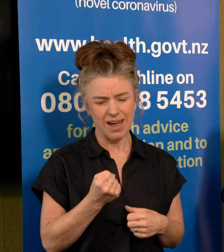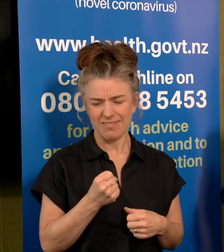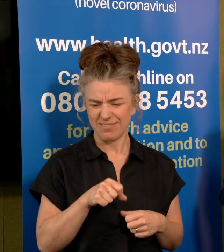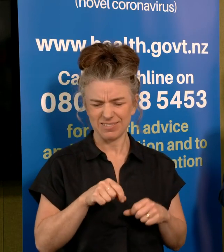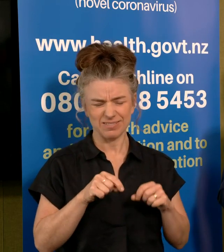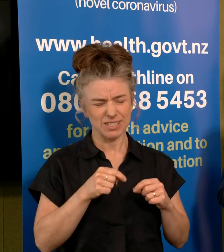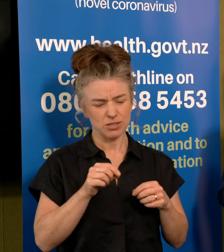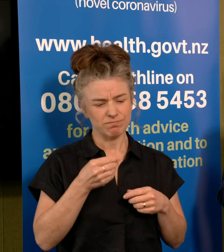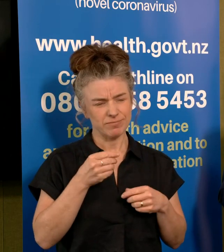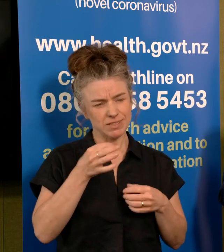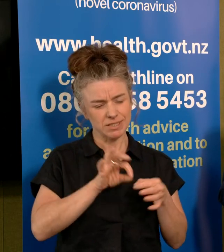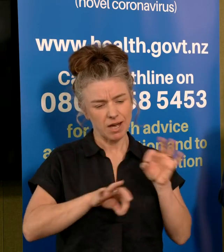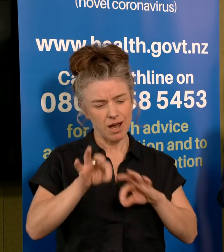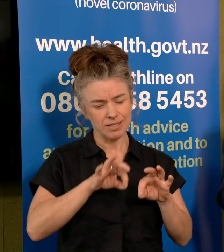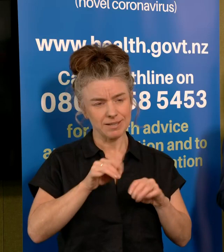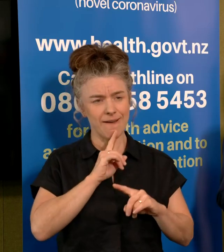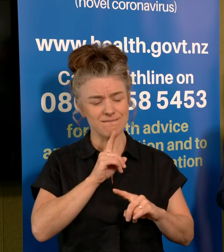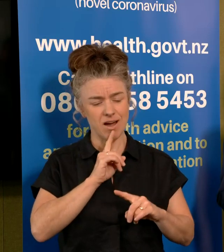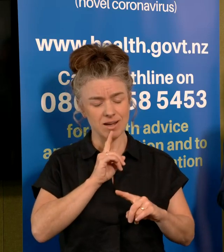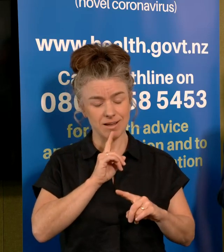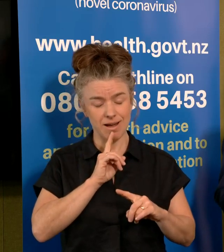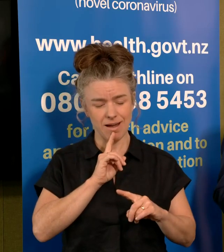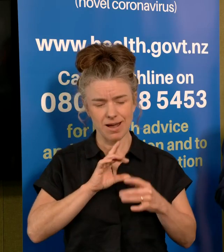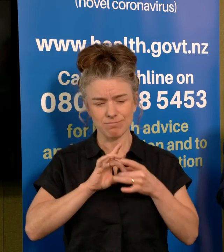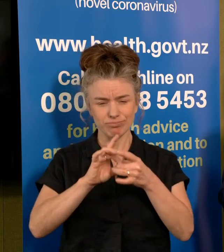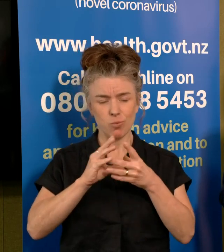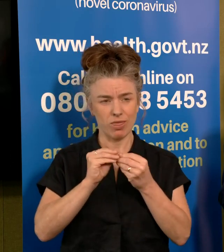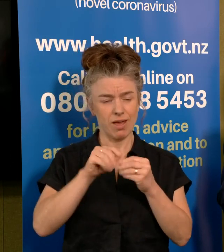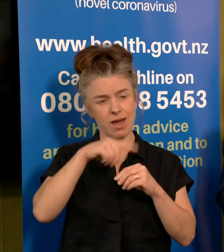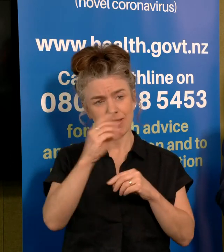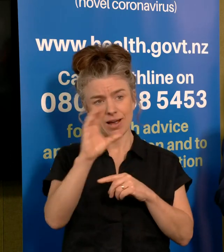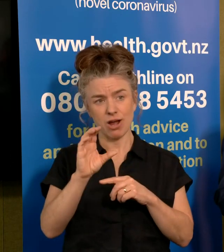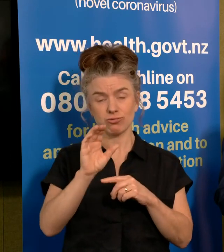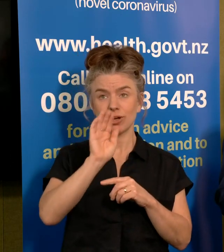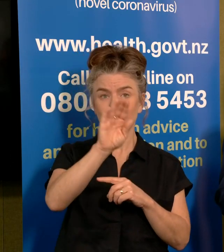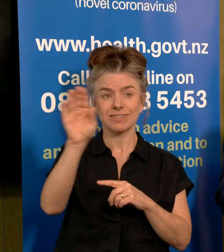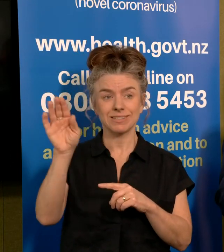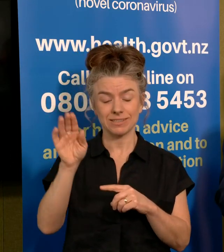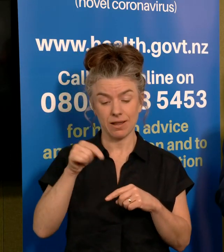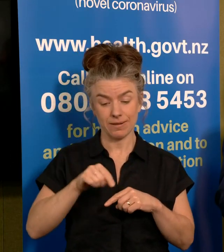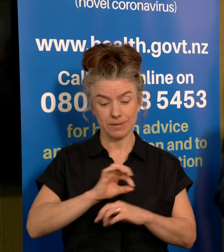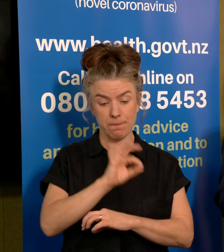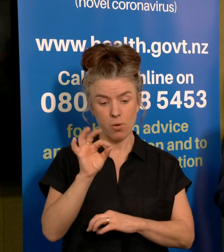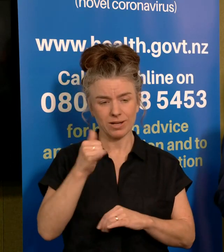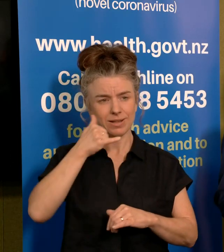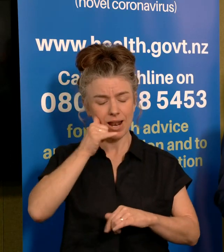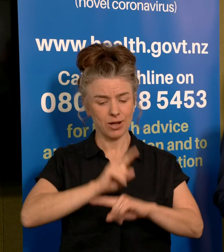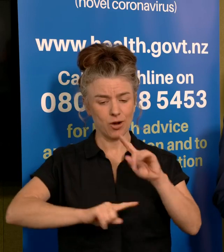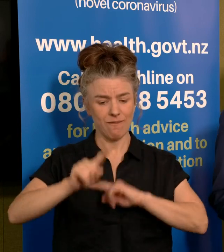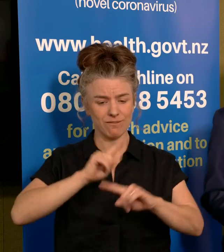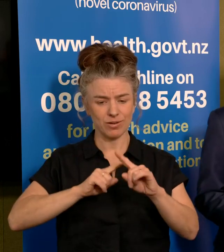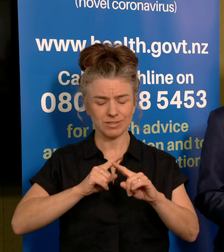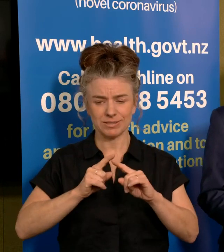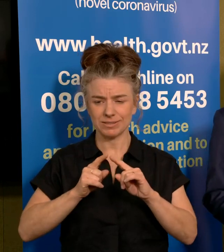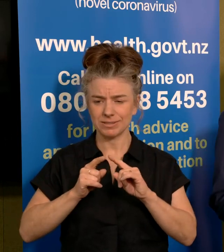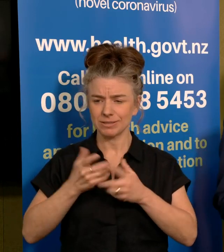her counterparts around the world. And this morning she was involved in a teleconference with her counterparts, which